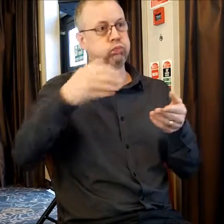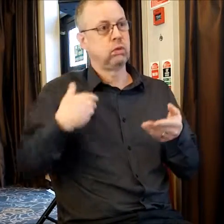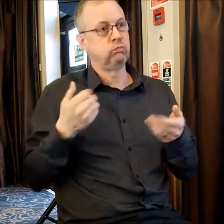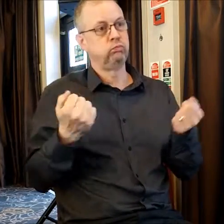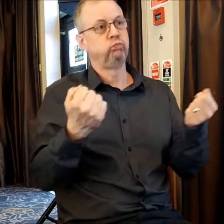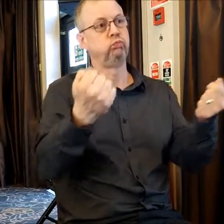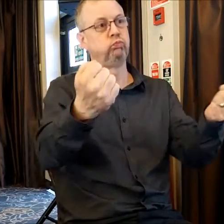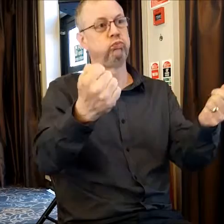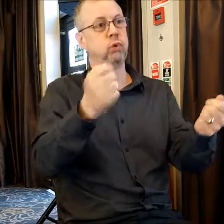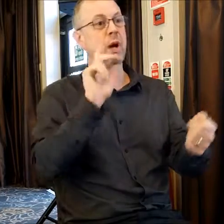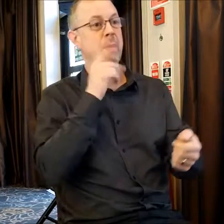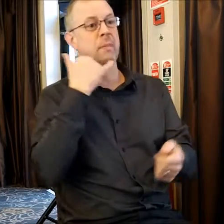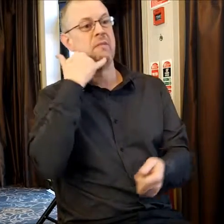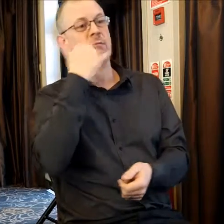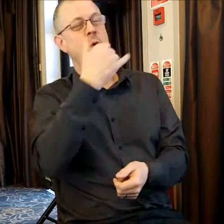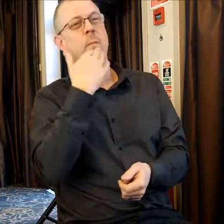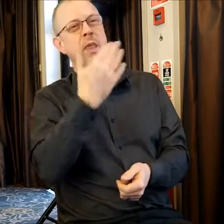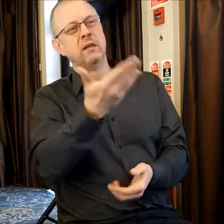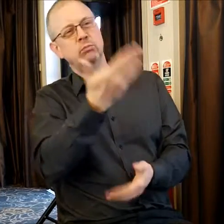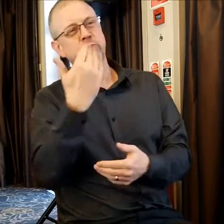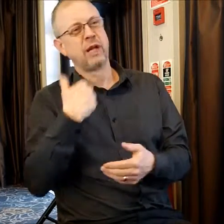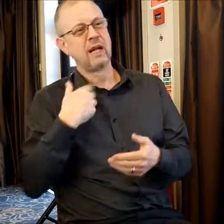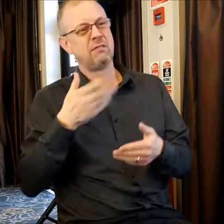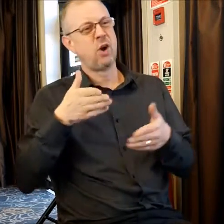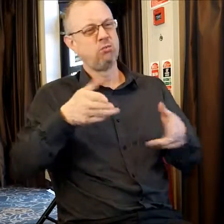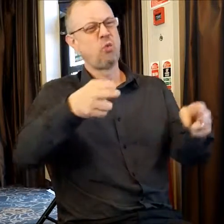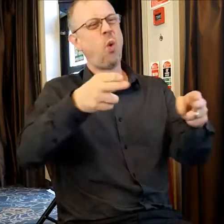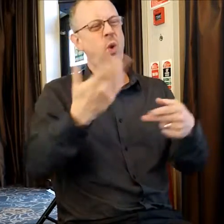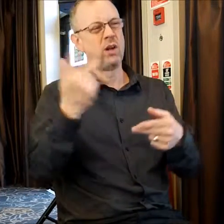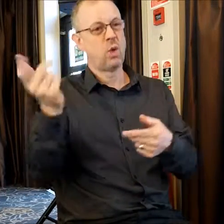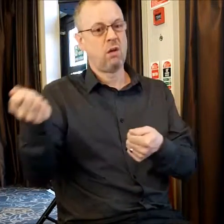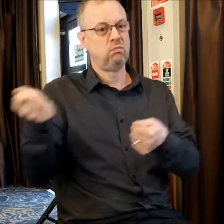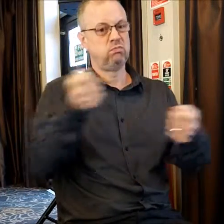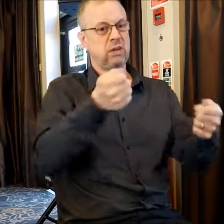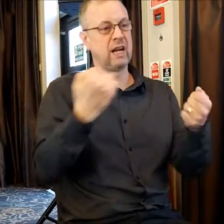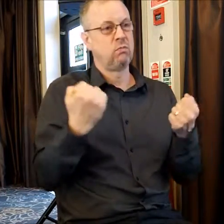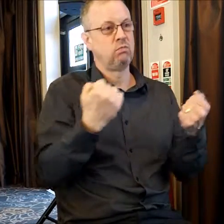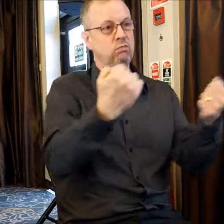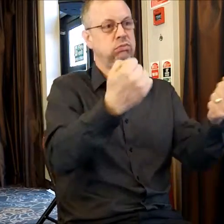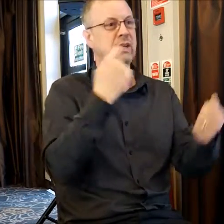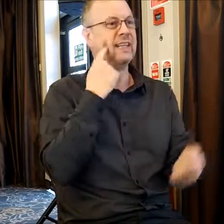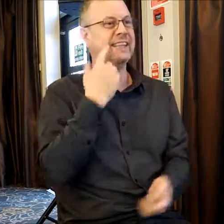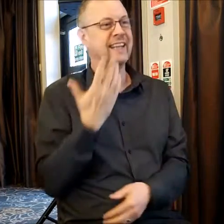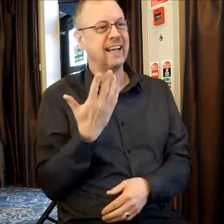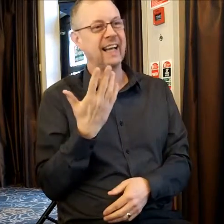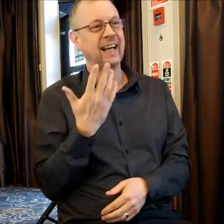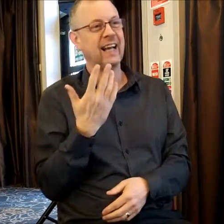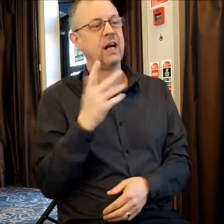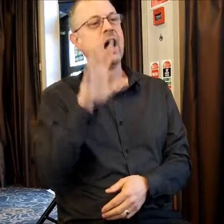morning they've got it. It's not the case in Africa. As you can see from this map,